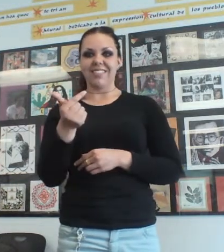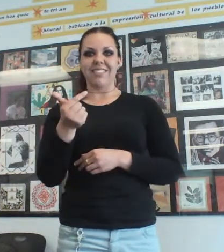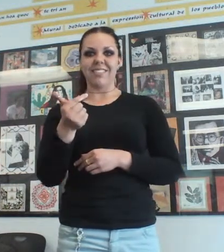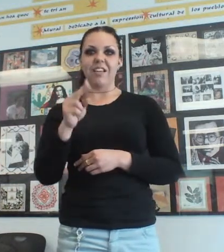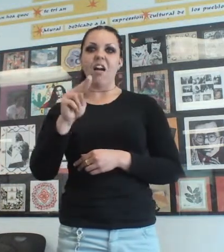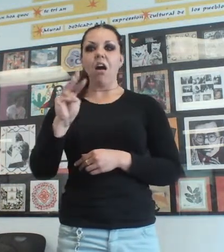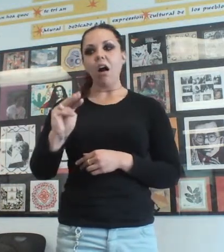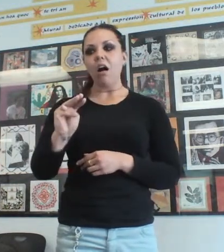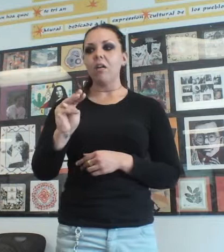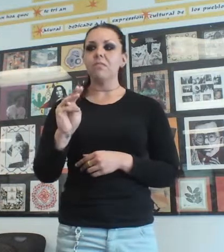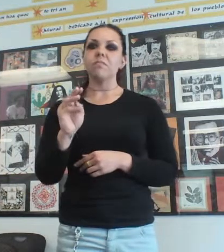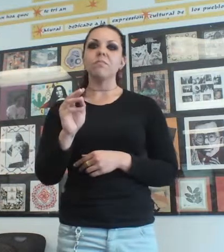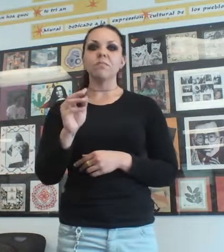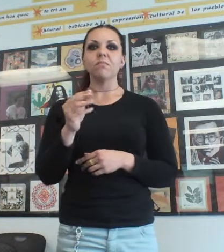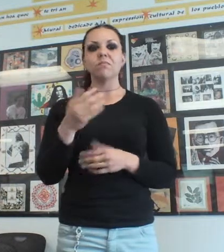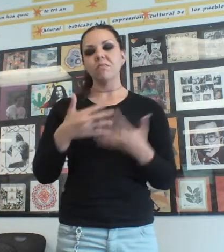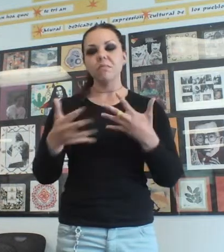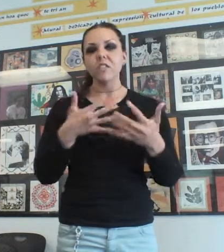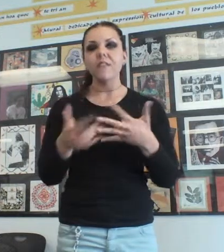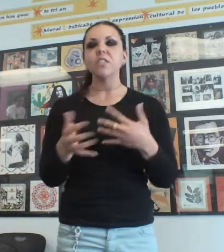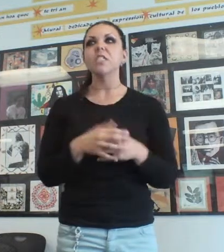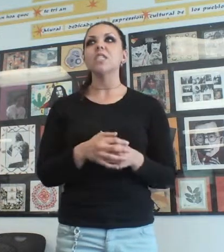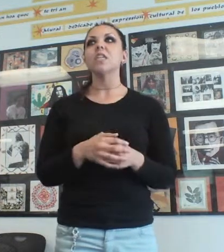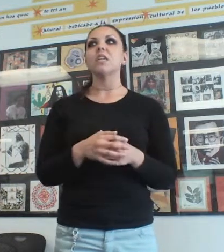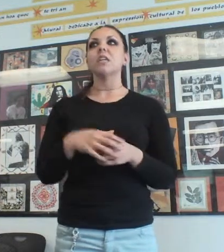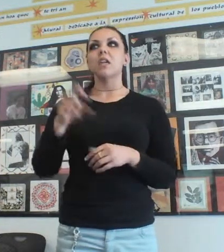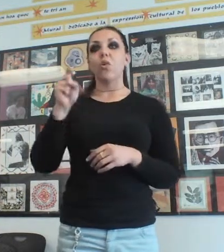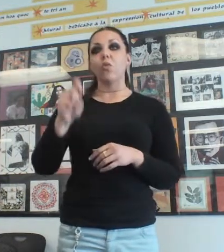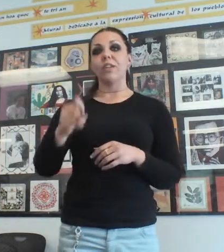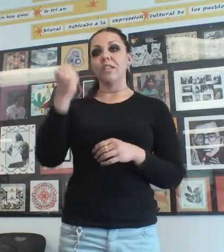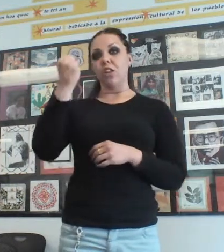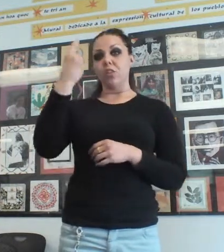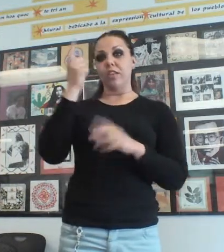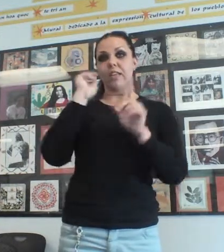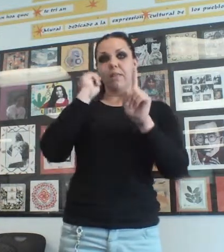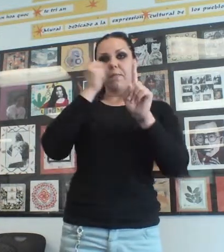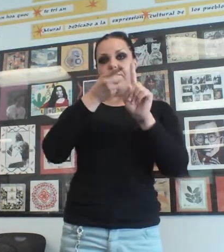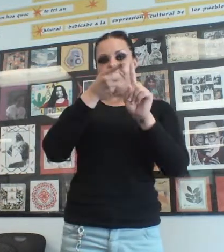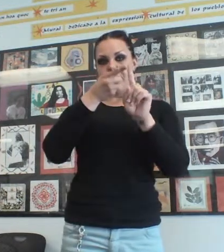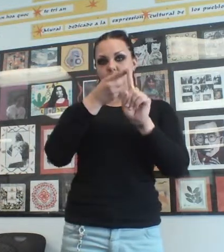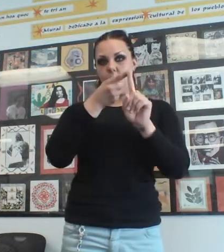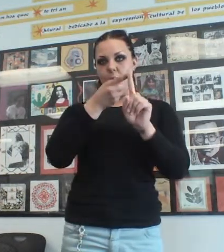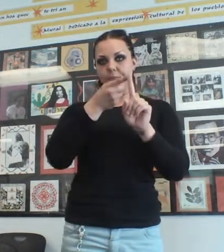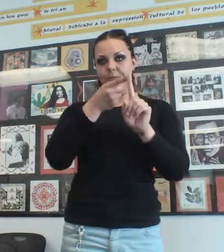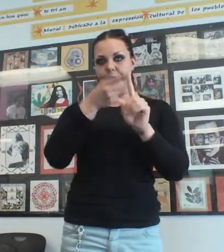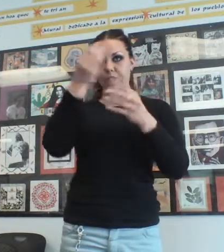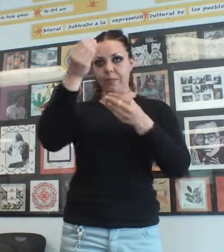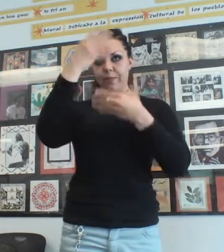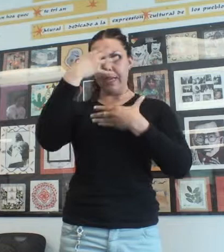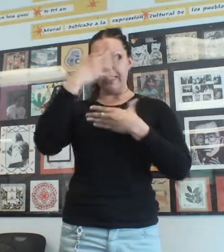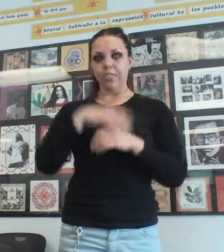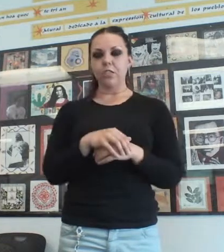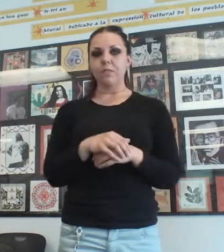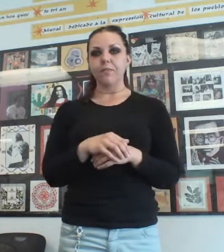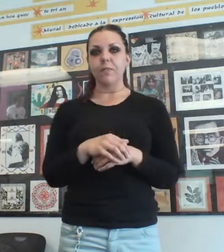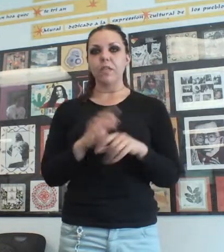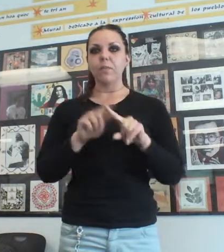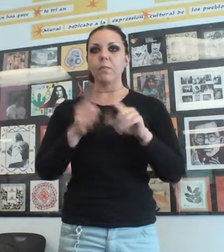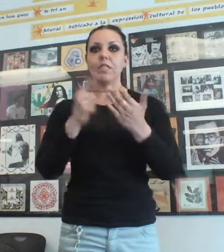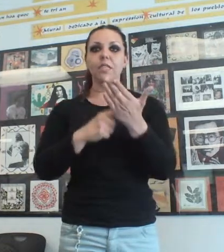we know what's going on. We need to get to the message. That's why we're there. But in certain cases, like